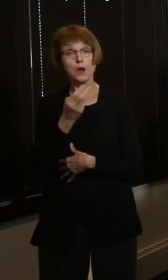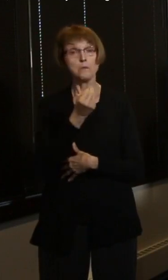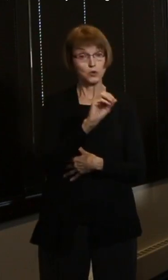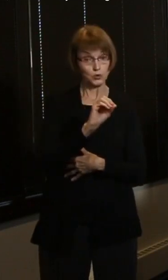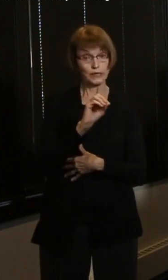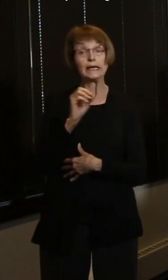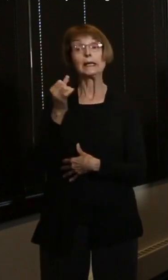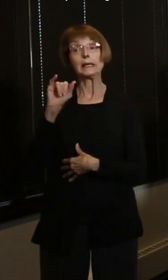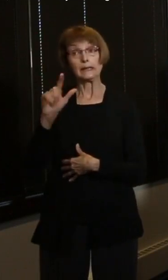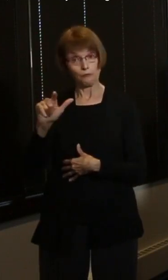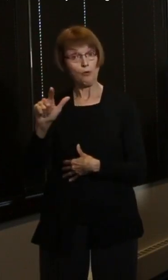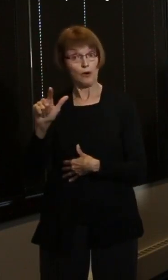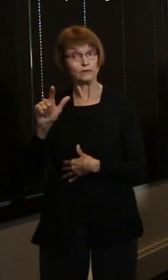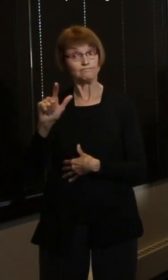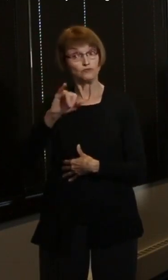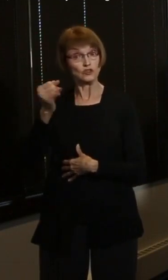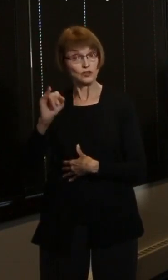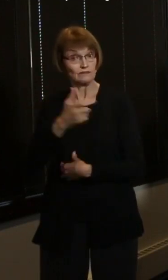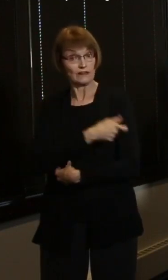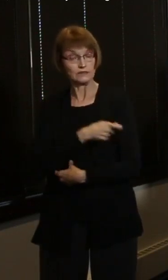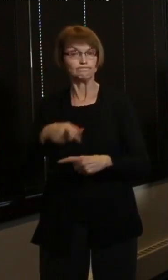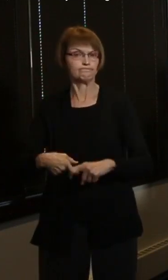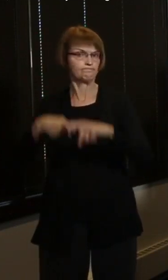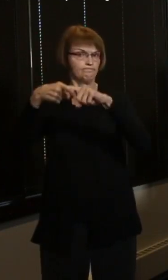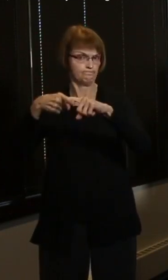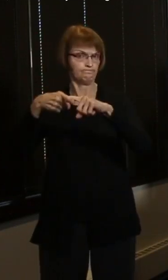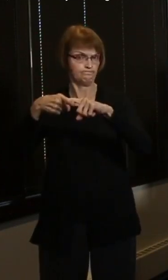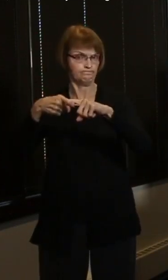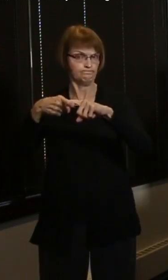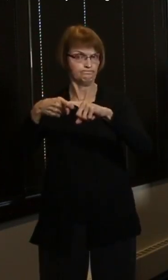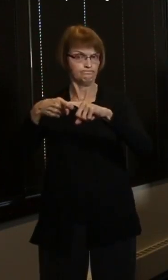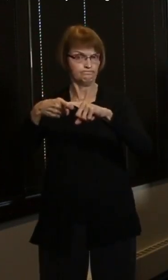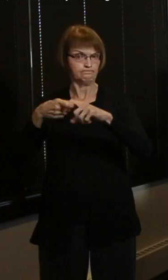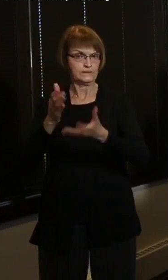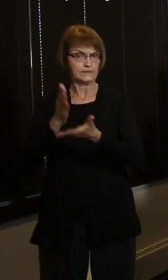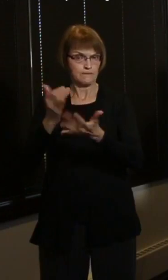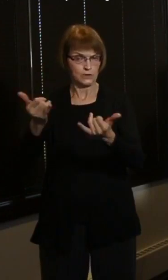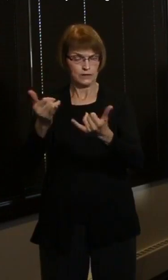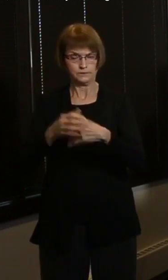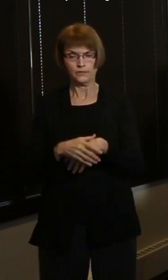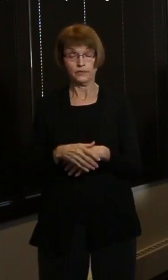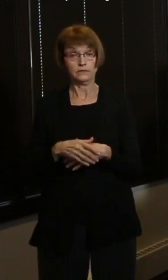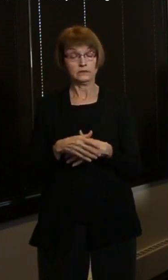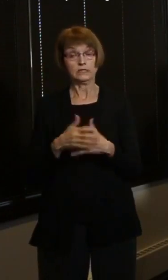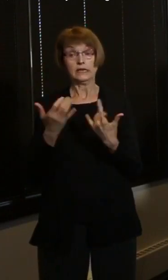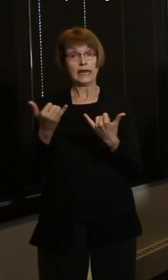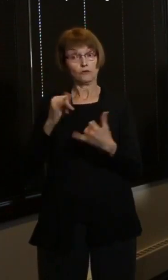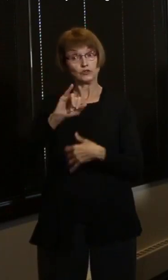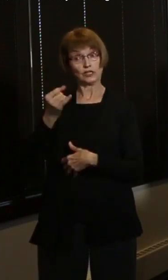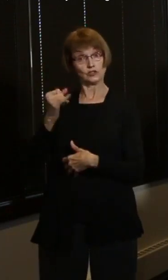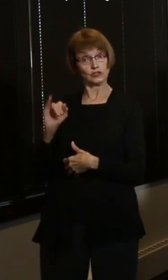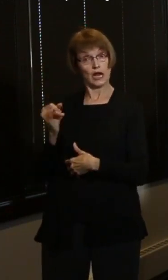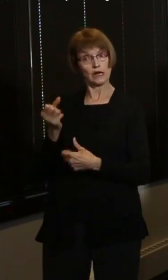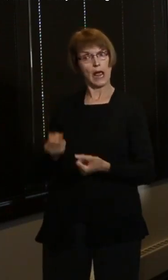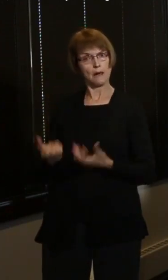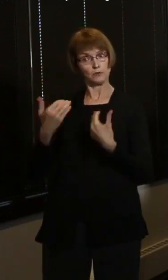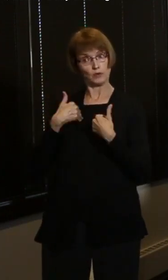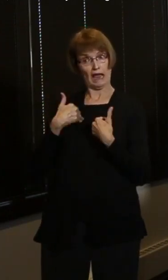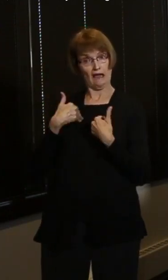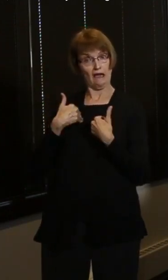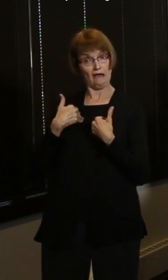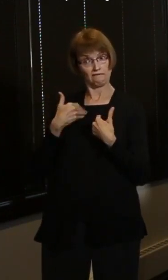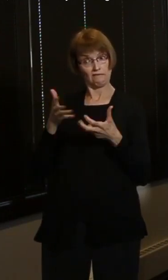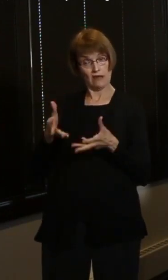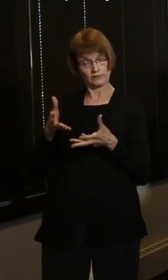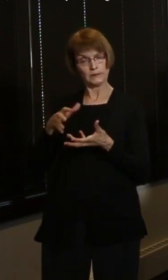the use of the Johnson & Johnson vaccine as well. Now, the current supply of the Johnson & Johnson vaccine will be